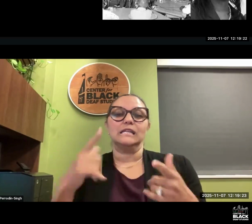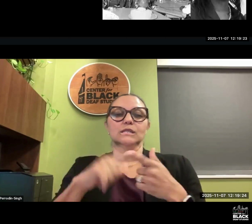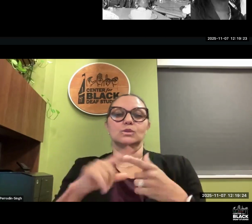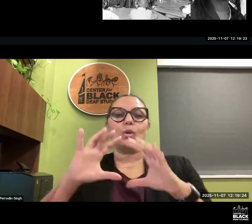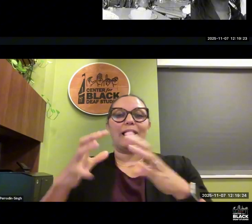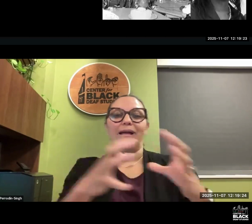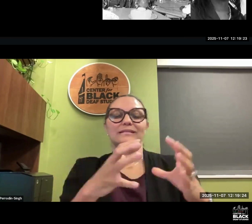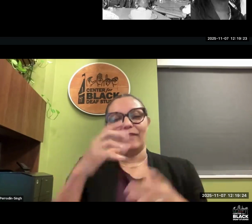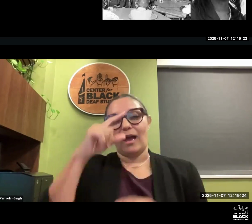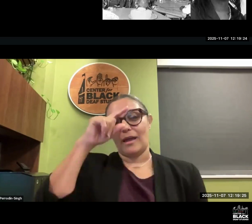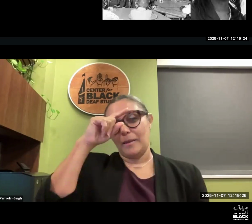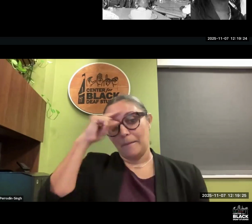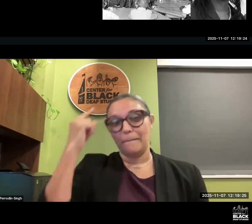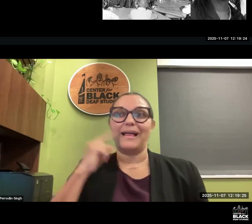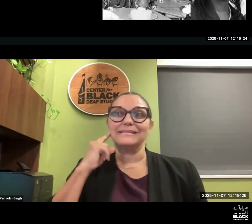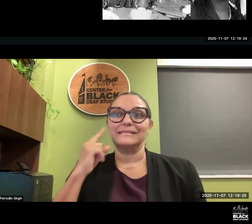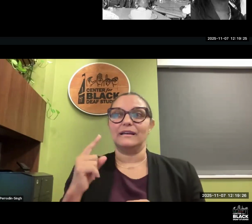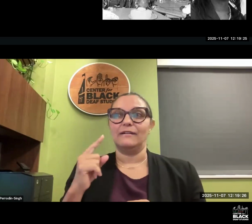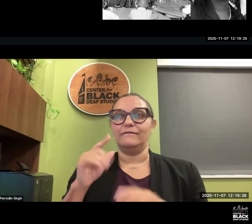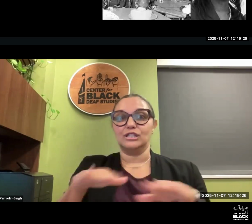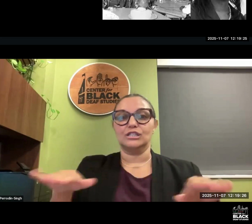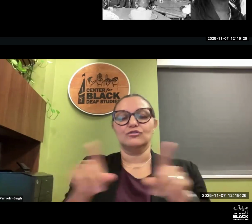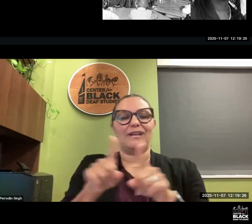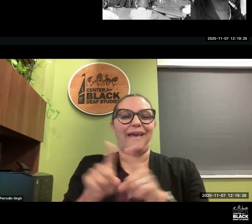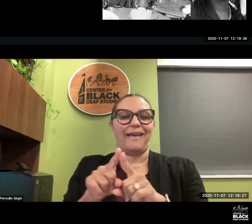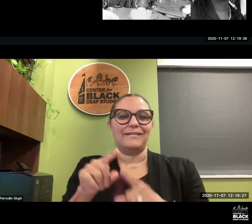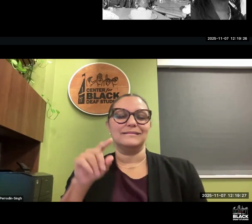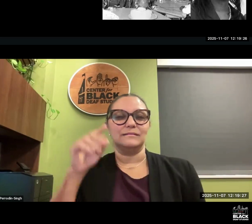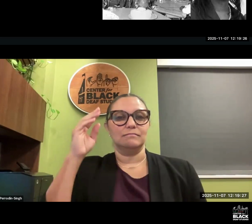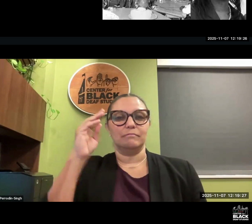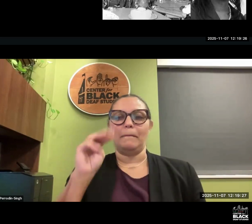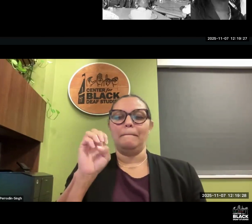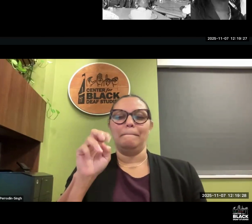children who were Black. And also, unfortunately, those who